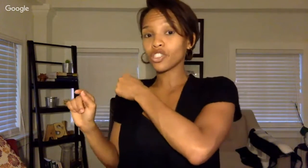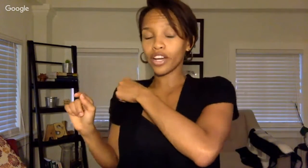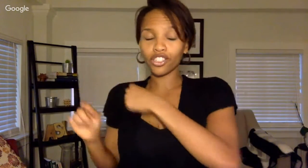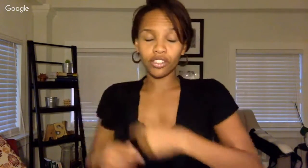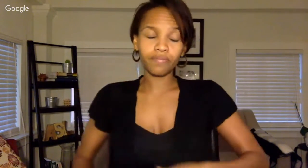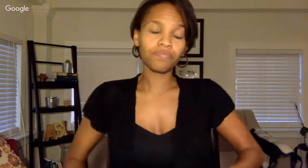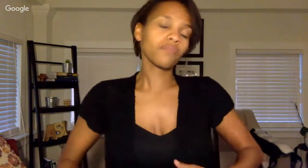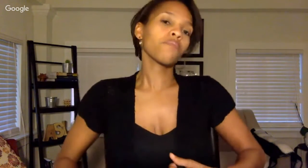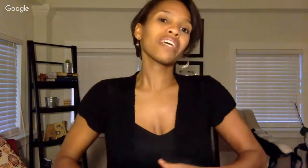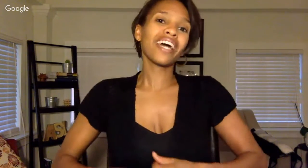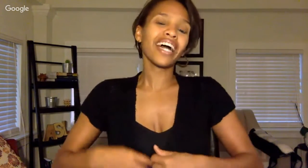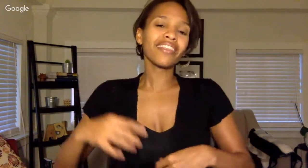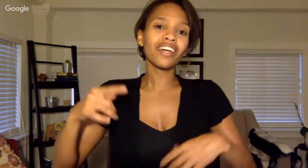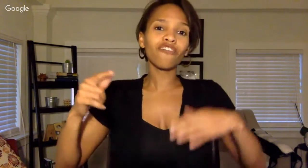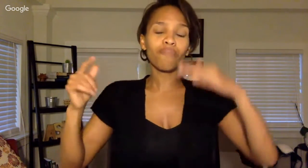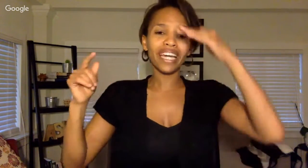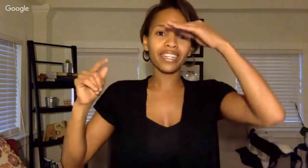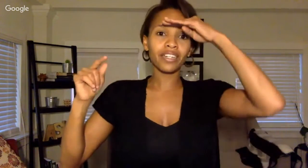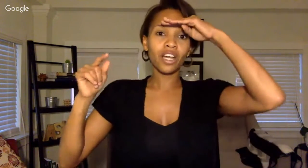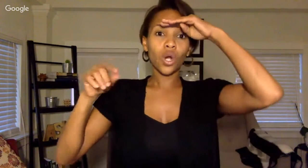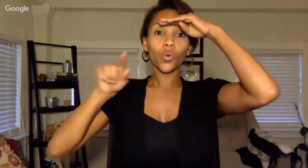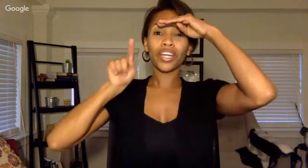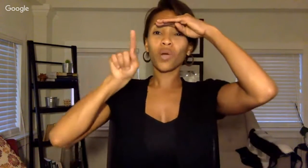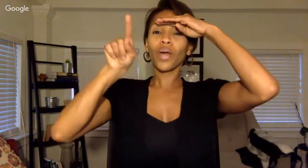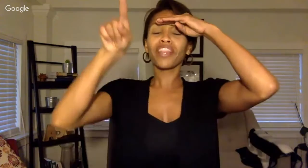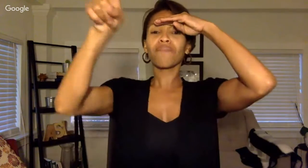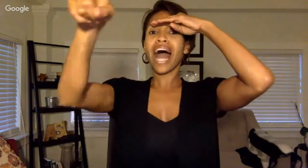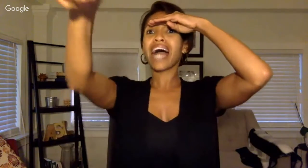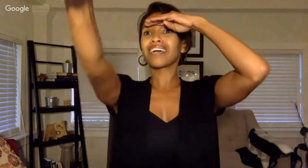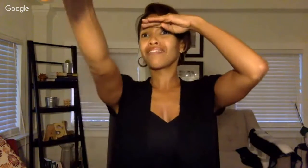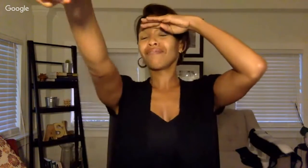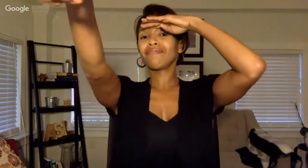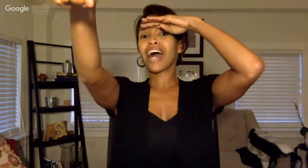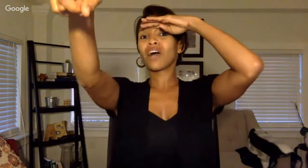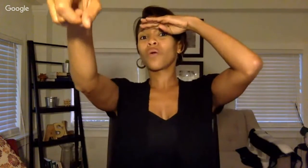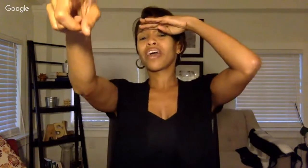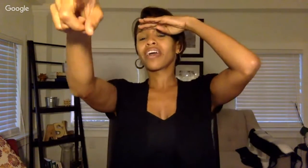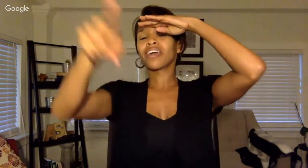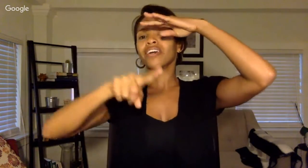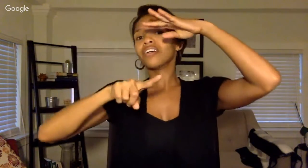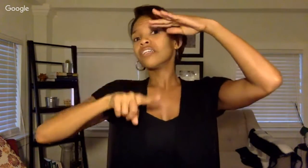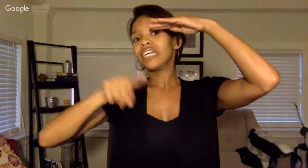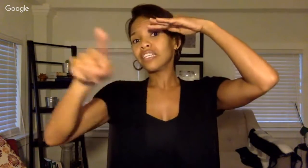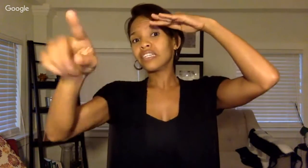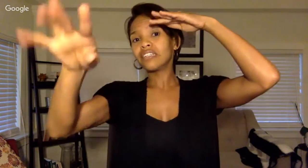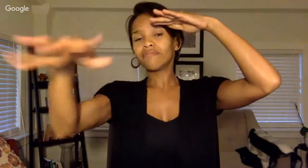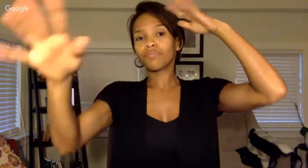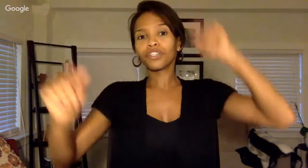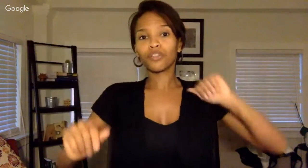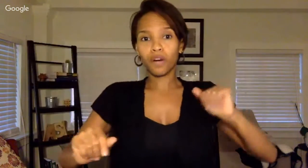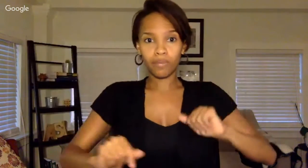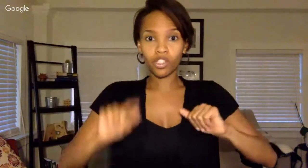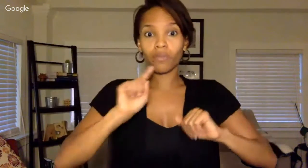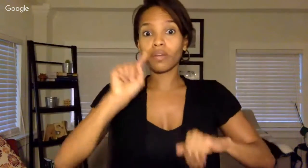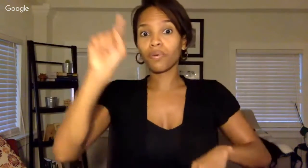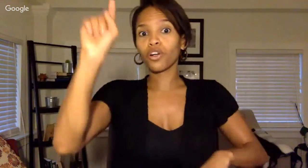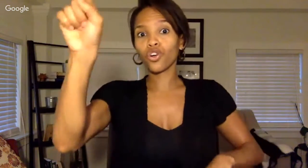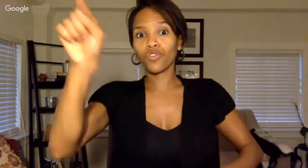direction. But again, I think of Megan working way in the back, that way, in the printer department. So I'm going to put her over